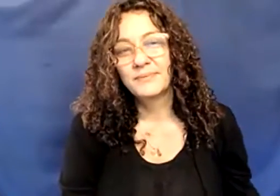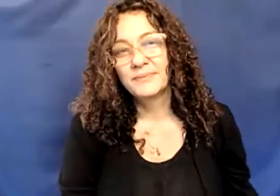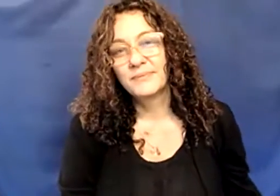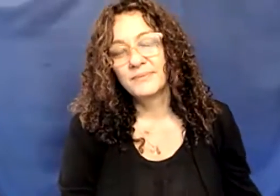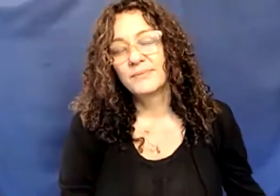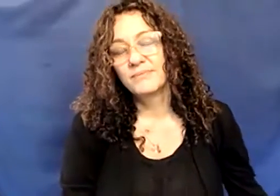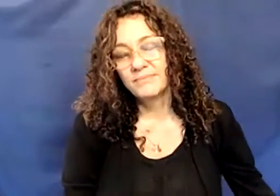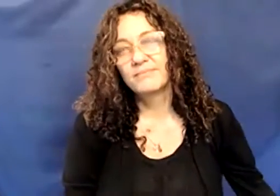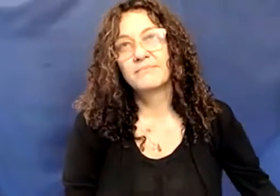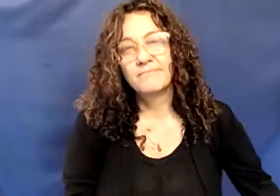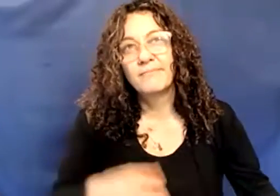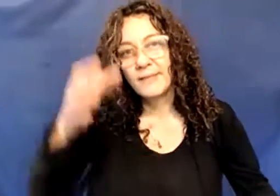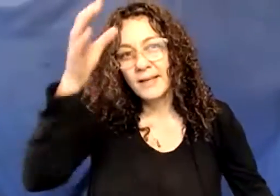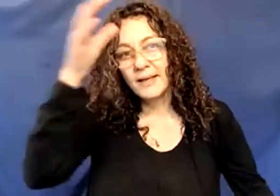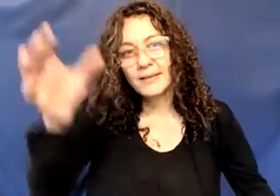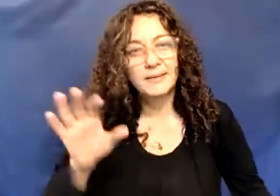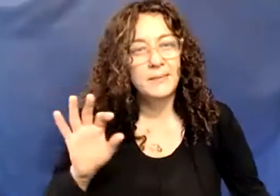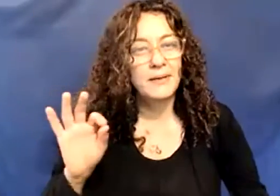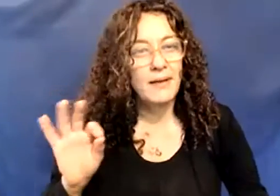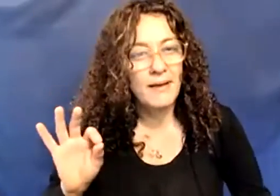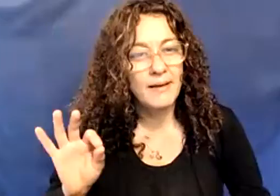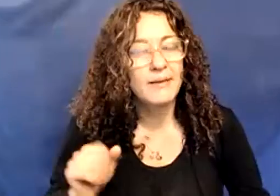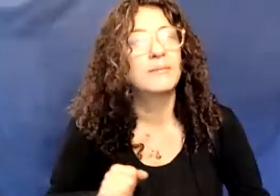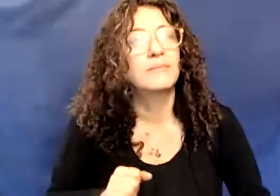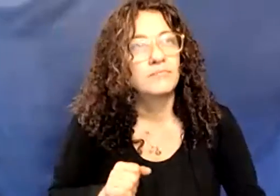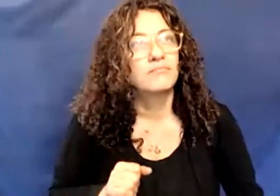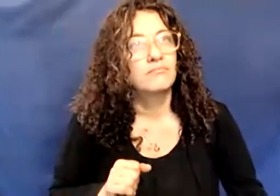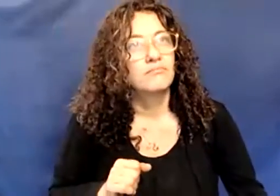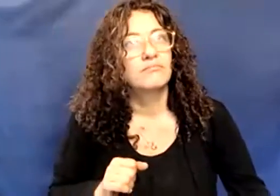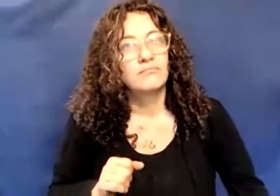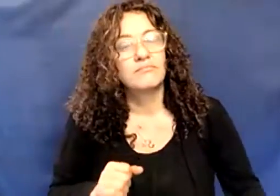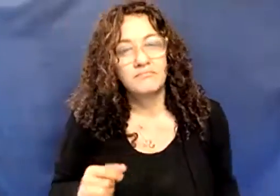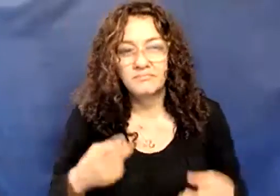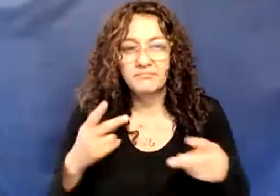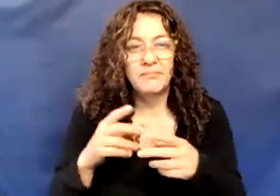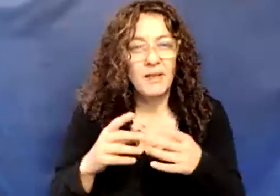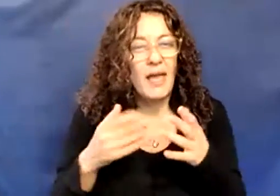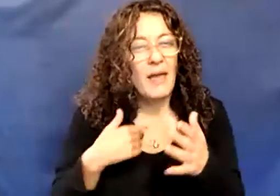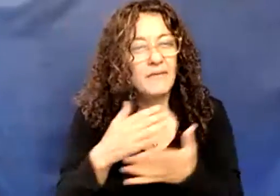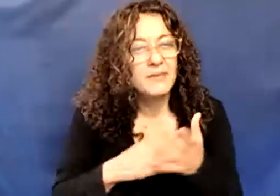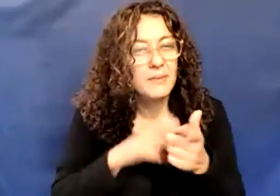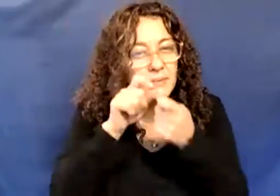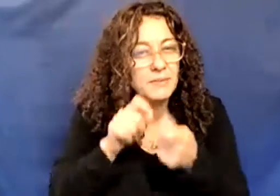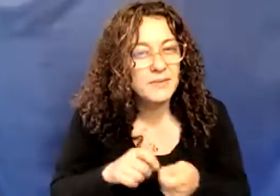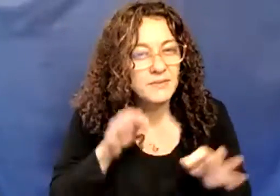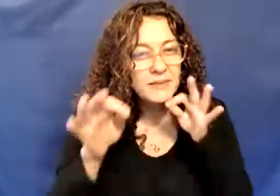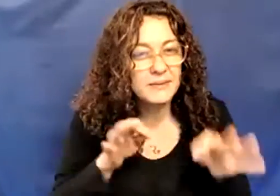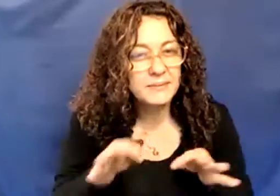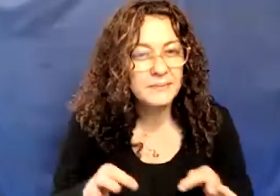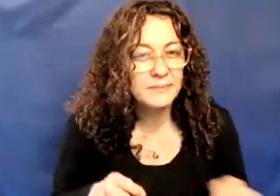specifically, I was asked to tell specific tales, was when I was the area archives chair. It was a